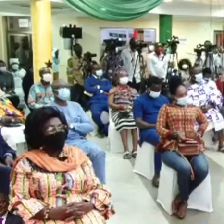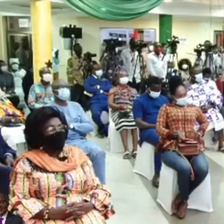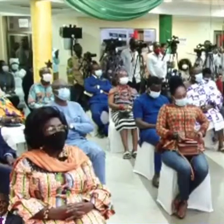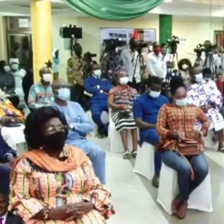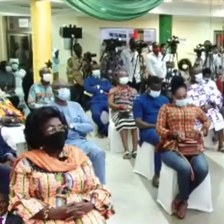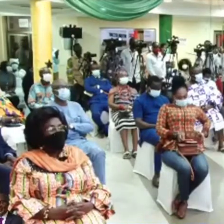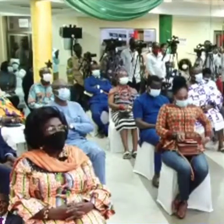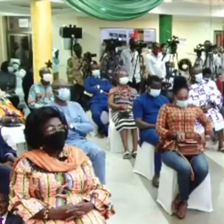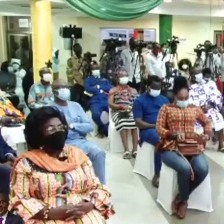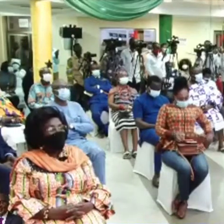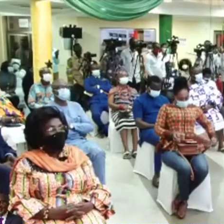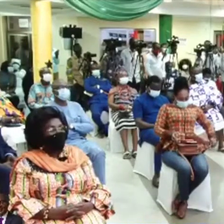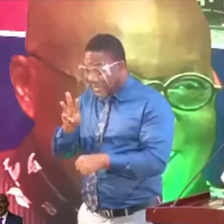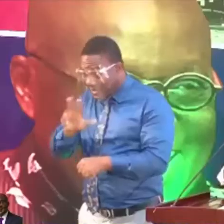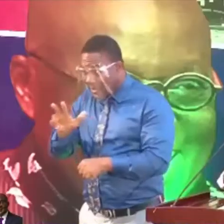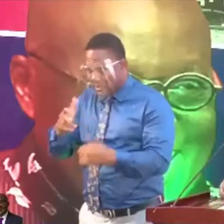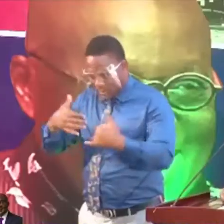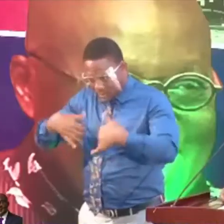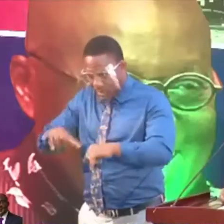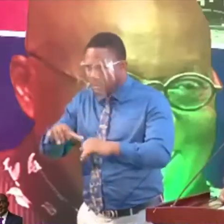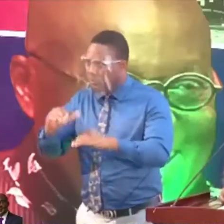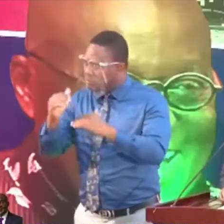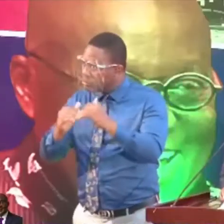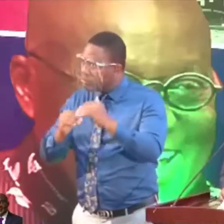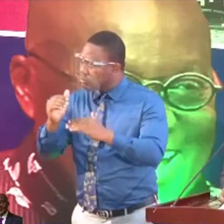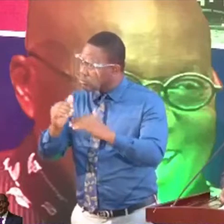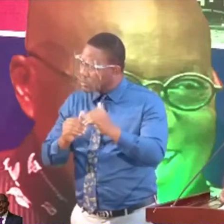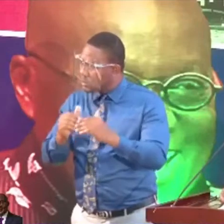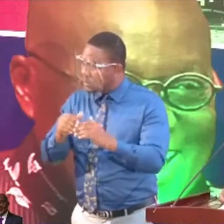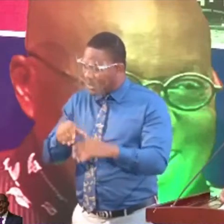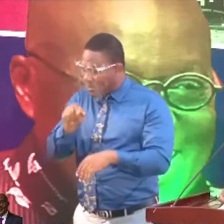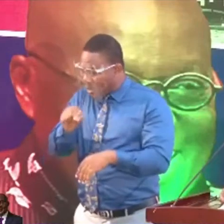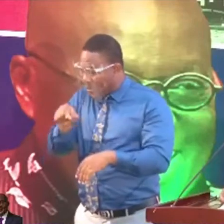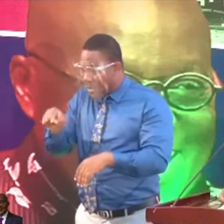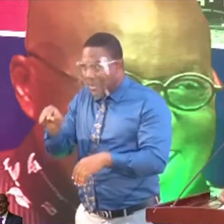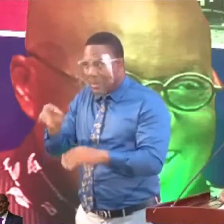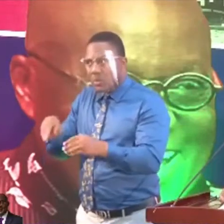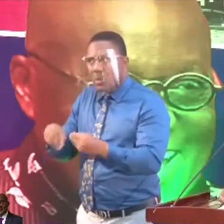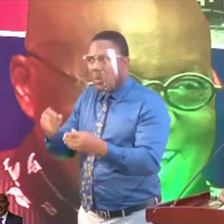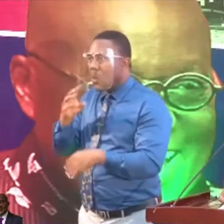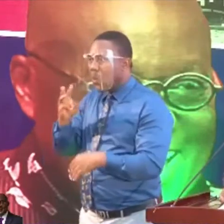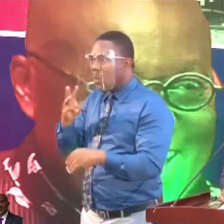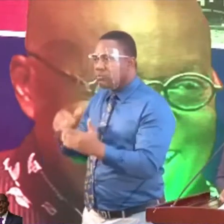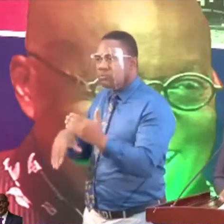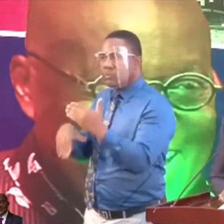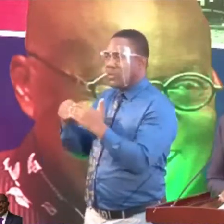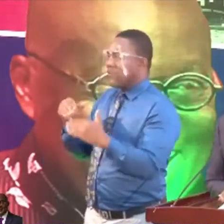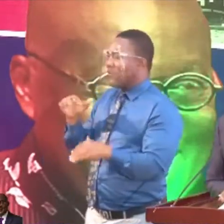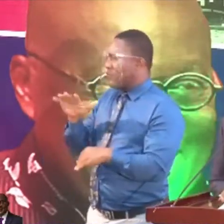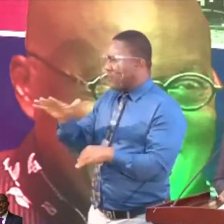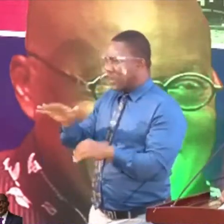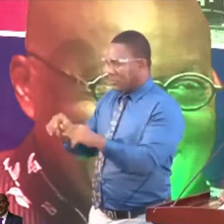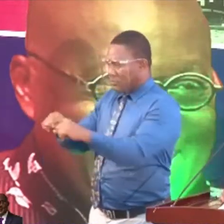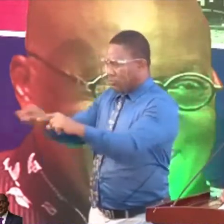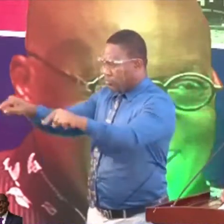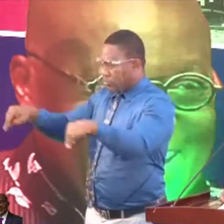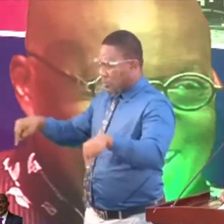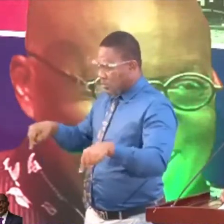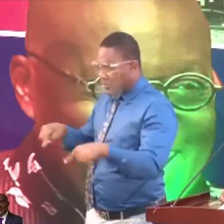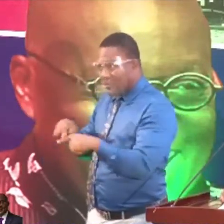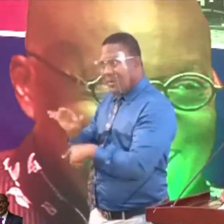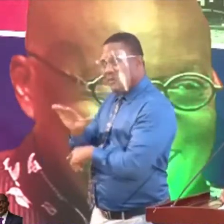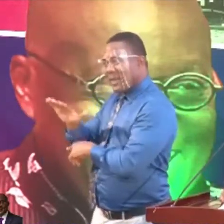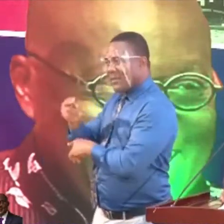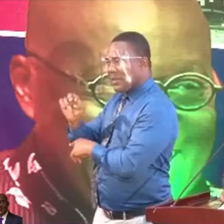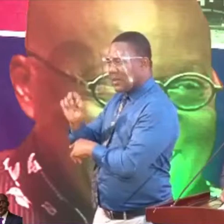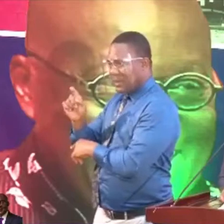are ongoing. And each dam is expected to provide water for up to 5 hectares of land. And completion of